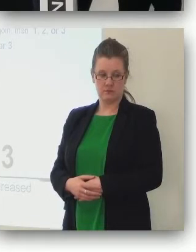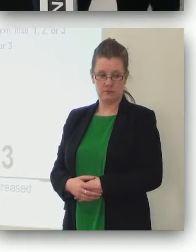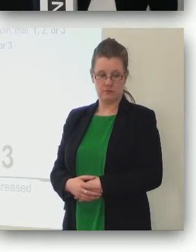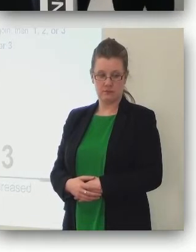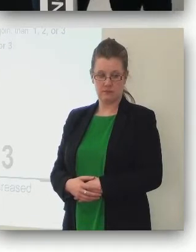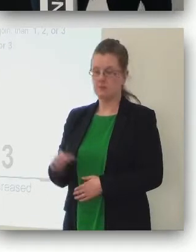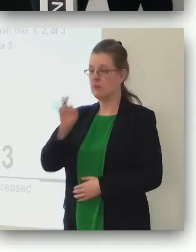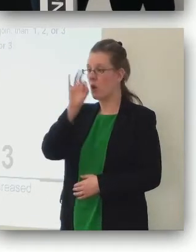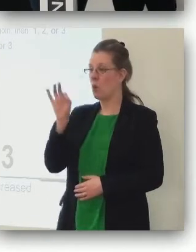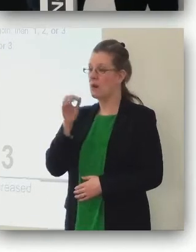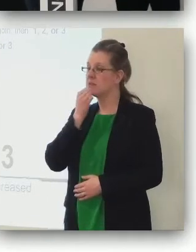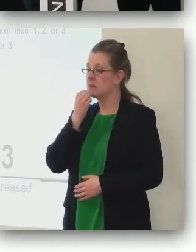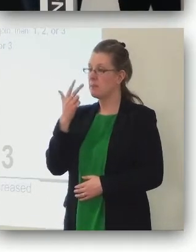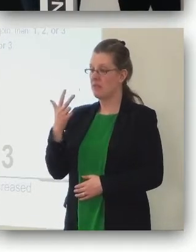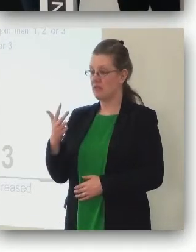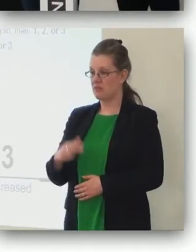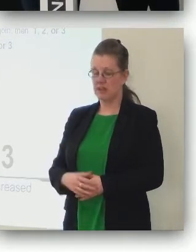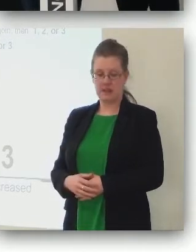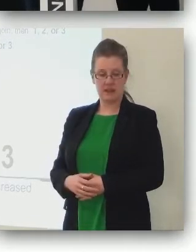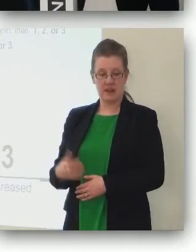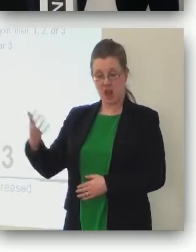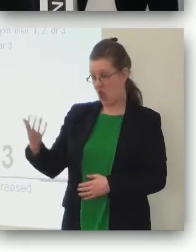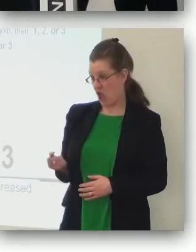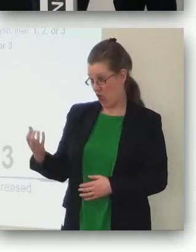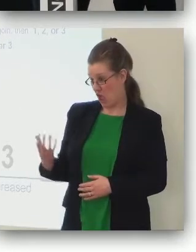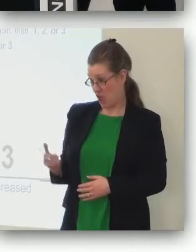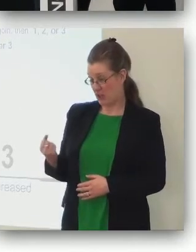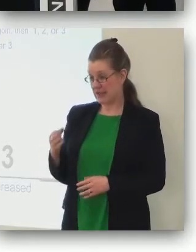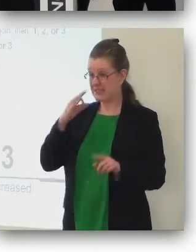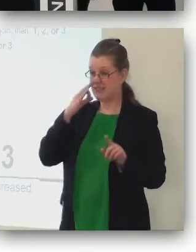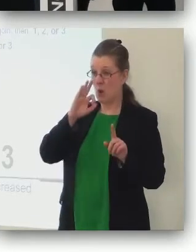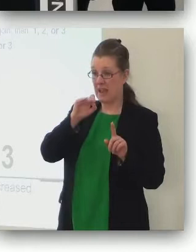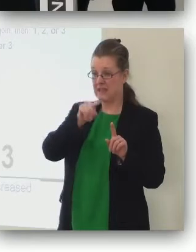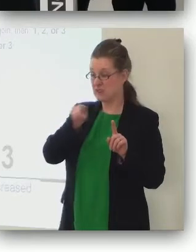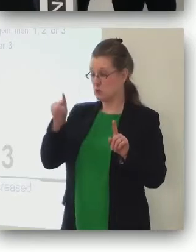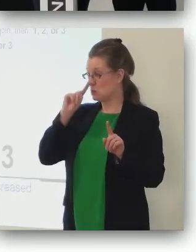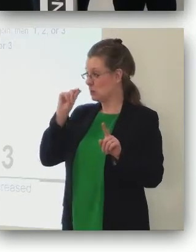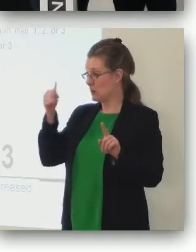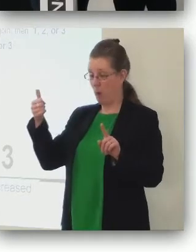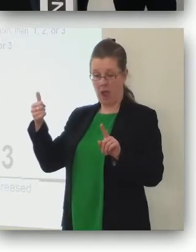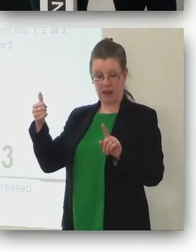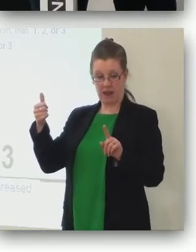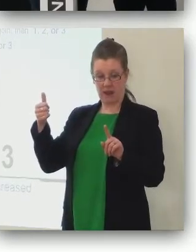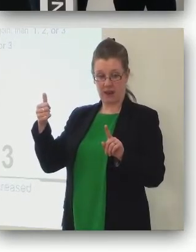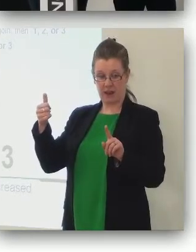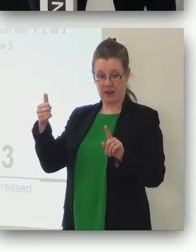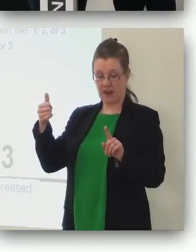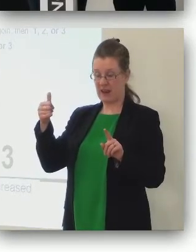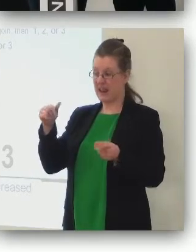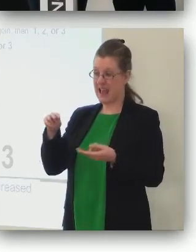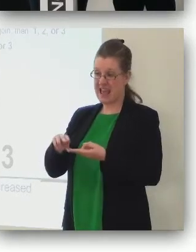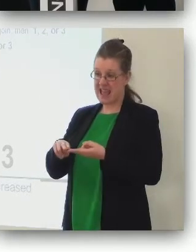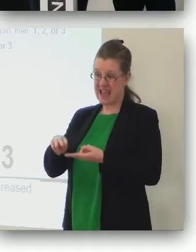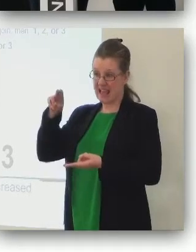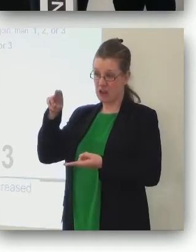Okay, so question number 3. Have earnings for 18 to 21-year-olds